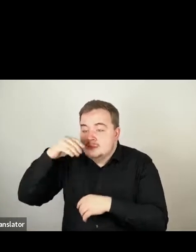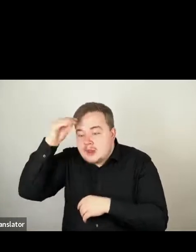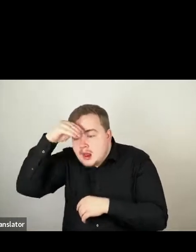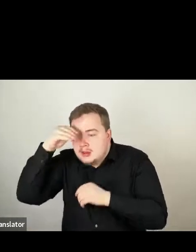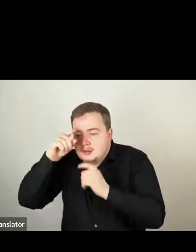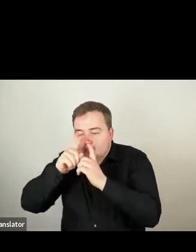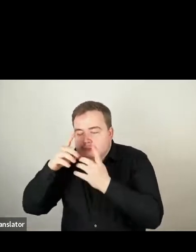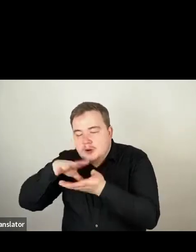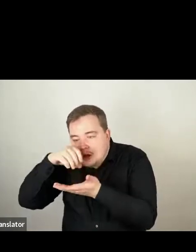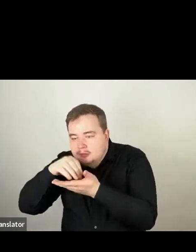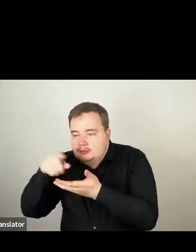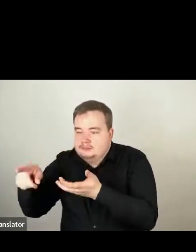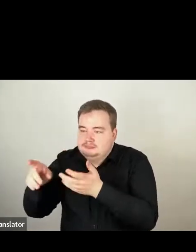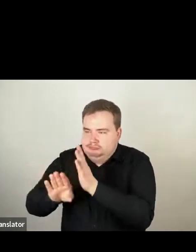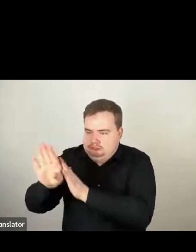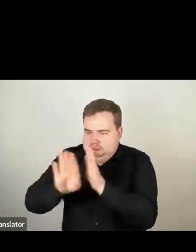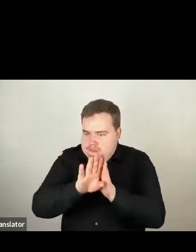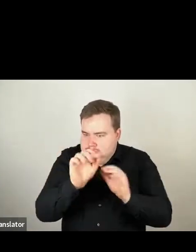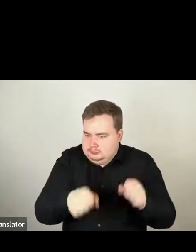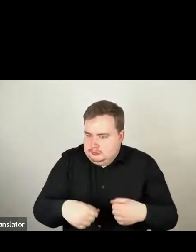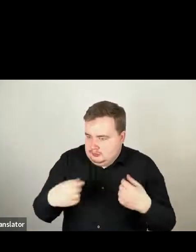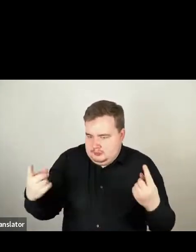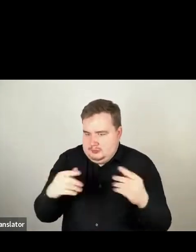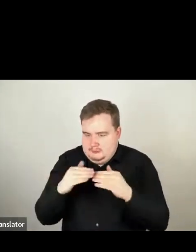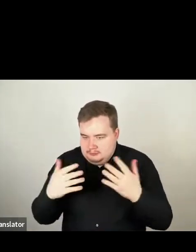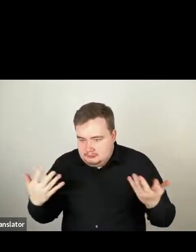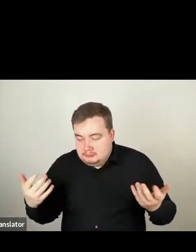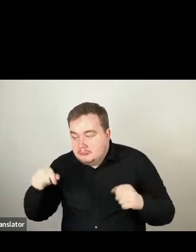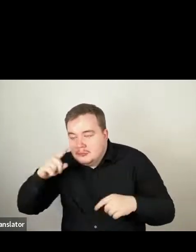this transformation, and whether they're actually